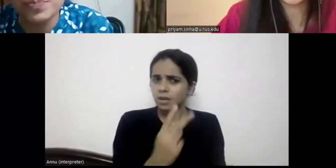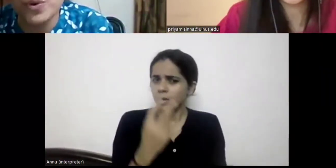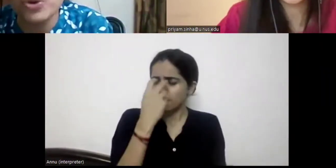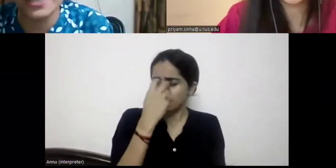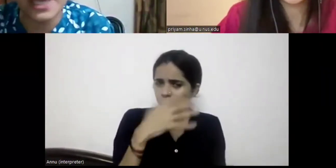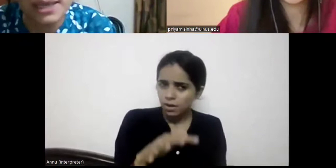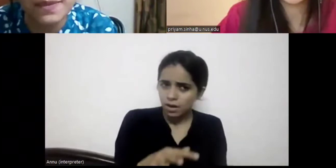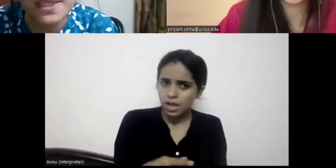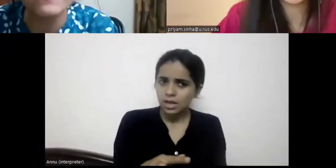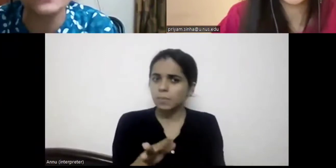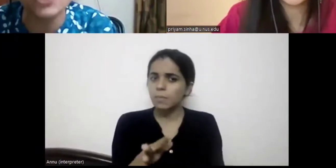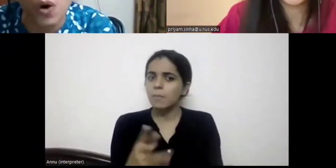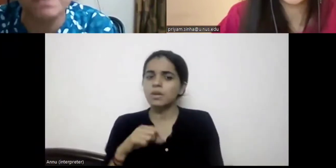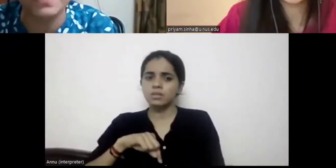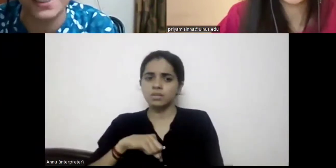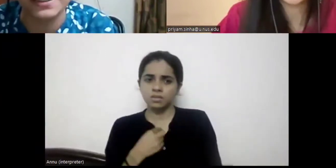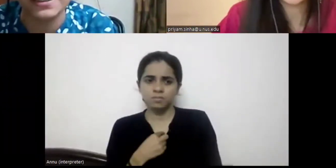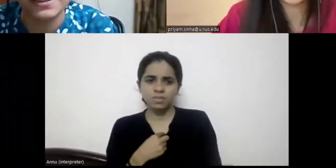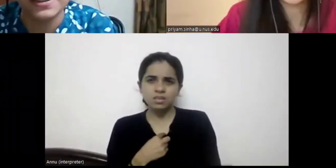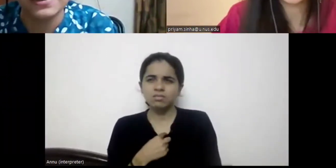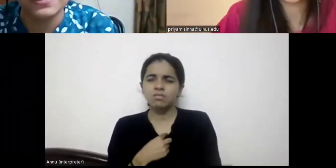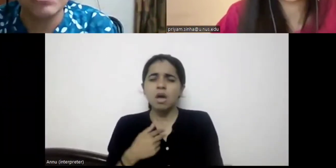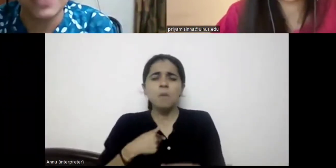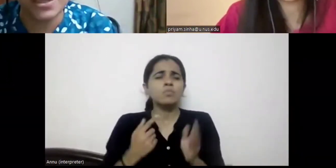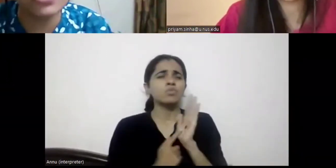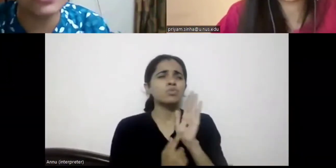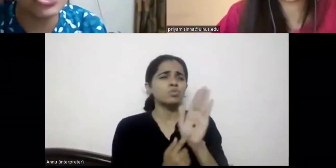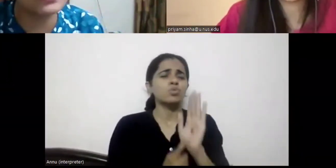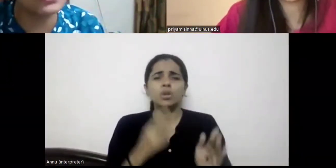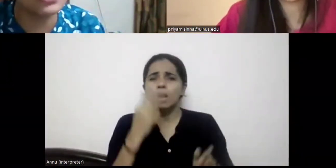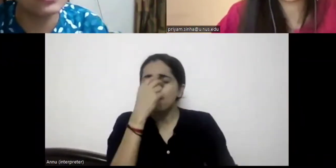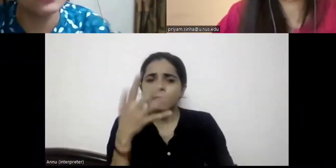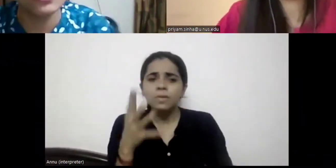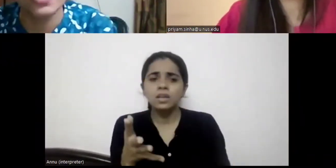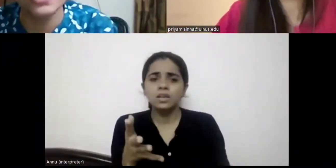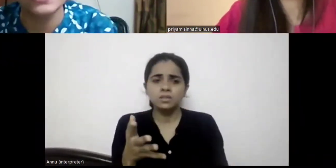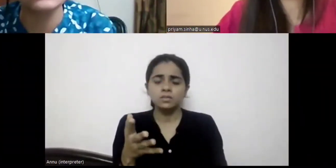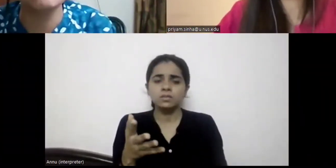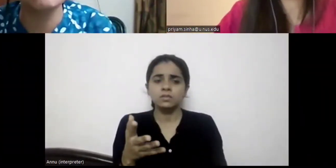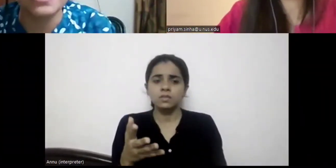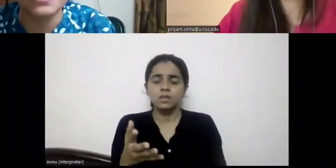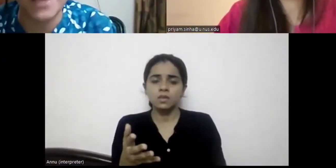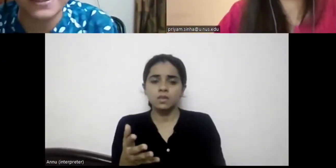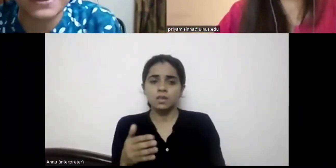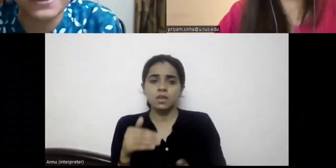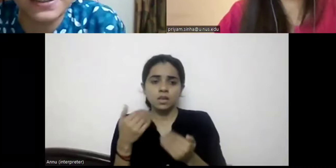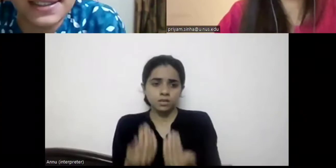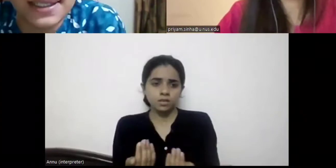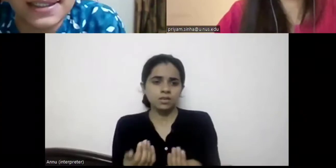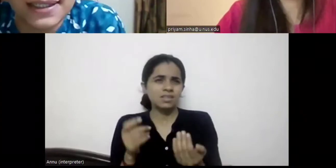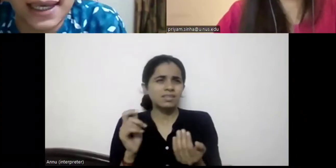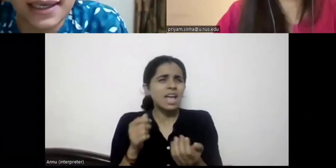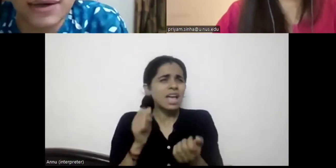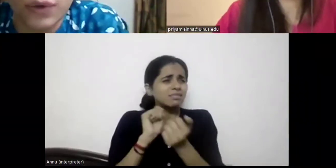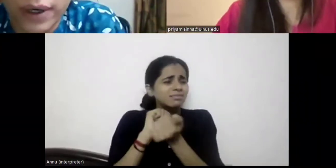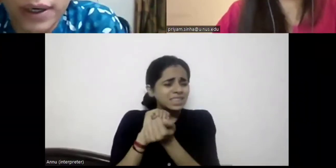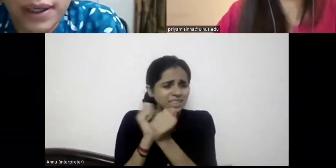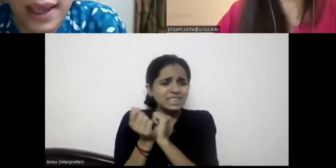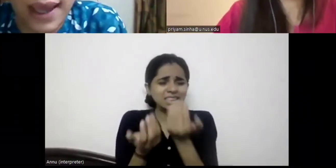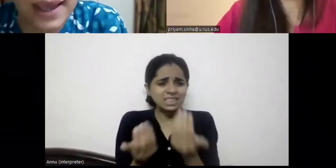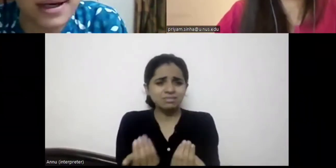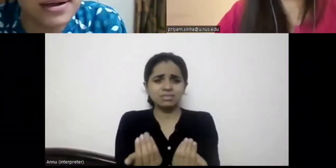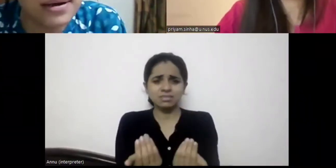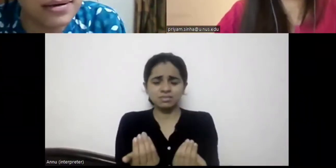and portraying himself as non-blind, maybe you could look it as a masquerade that he's taking